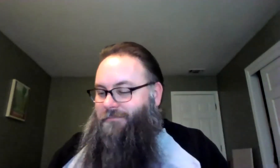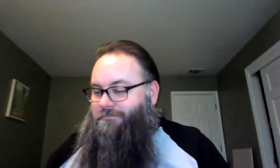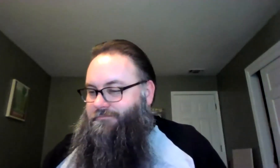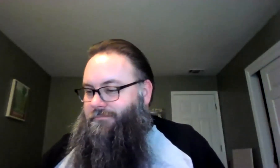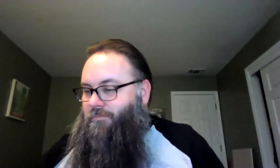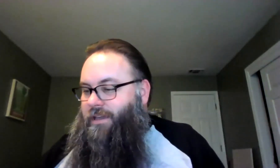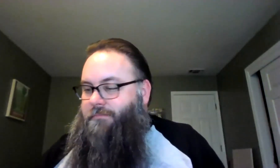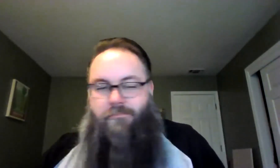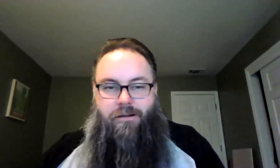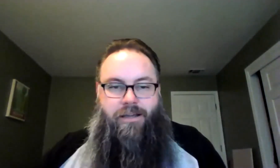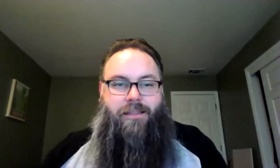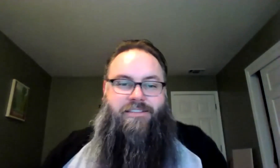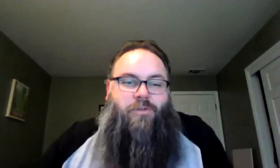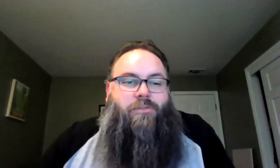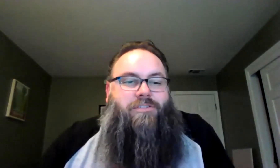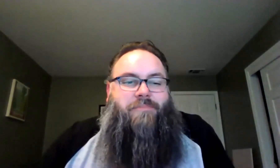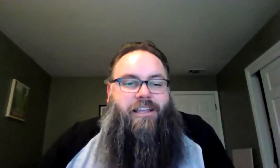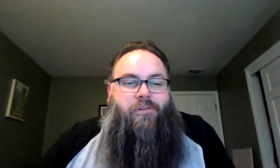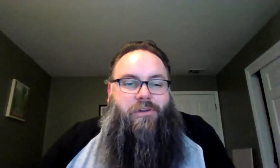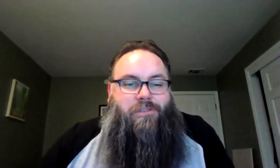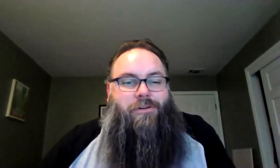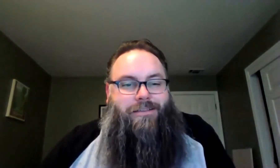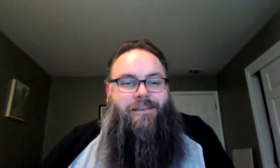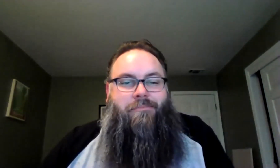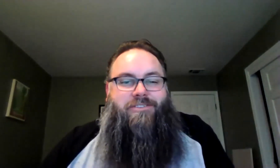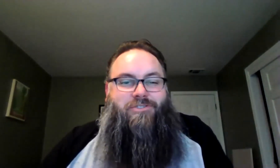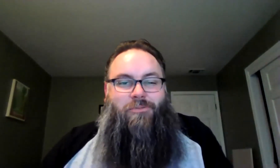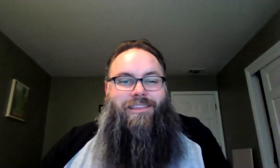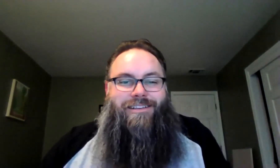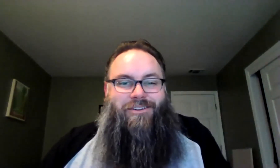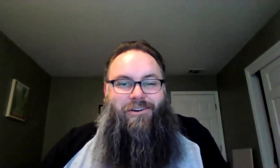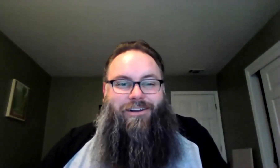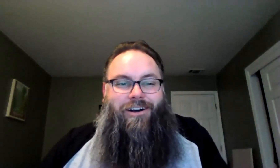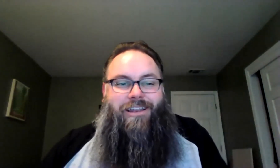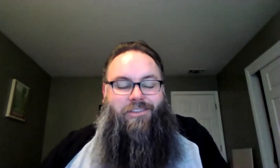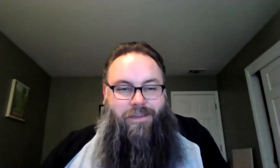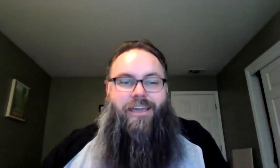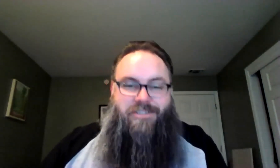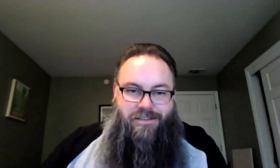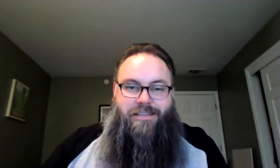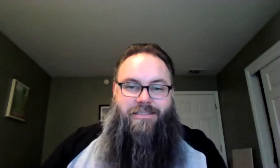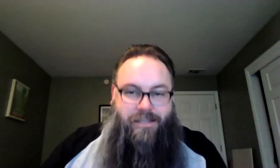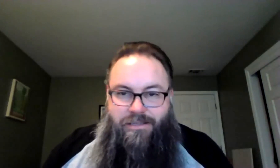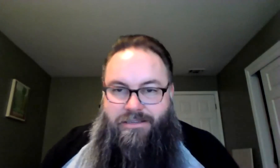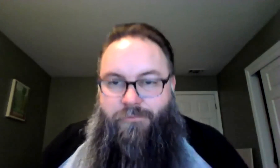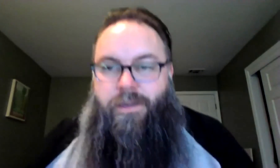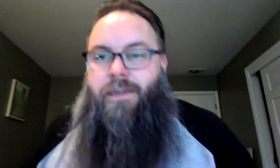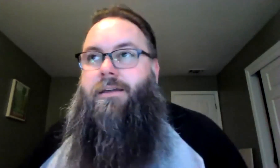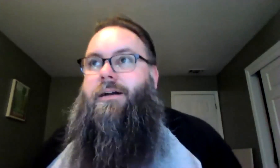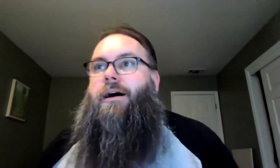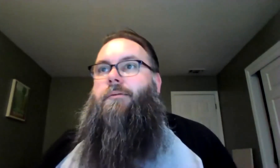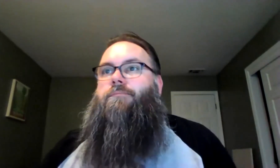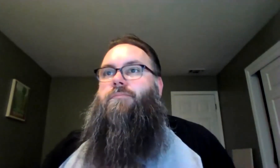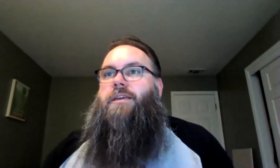and we can, again, this is why we do this meeting every week with you guys, because there's so many things that are going on, and you can catch us on things like this if